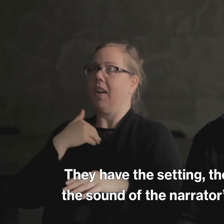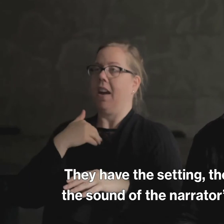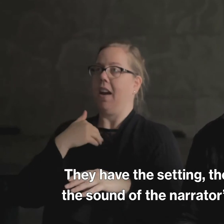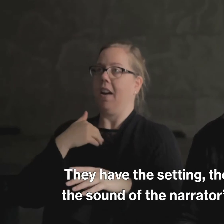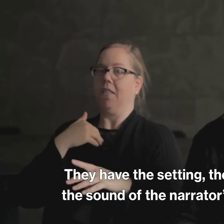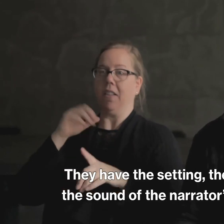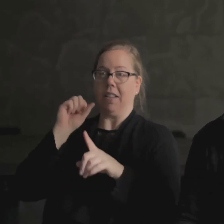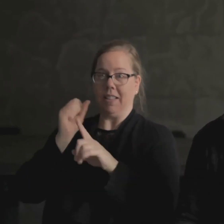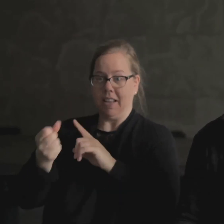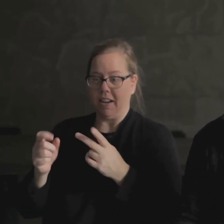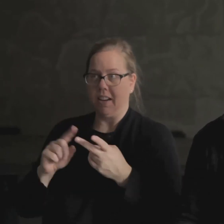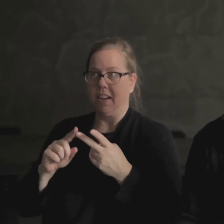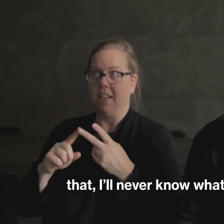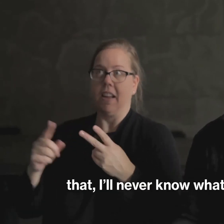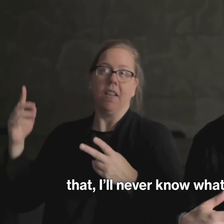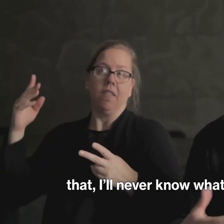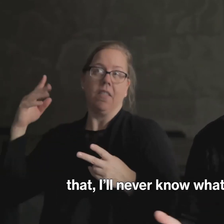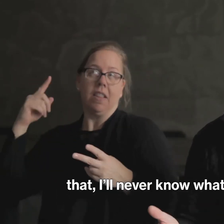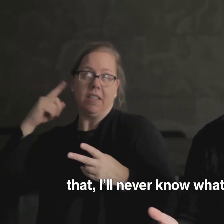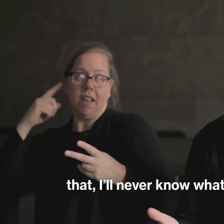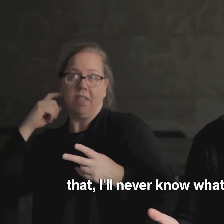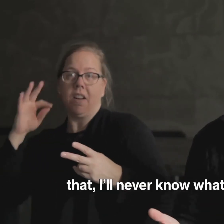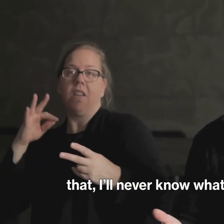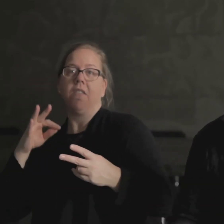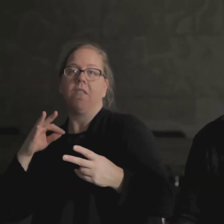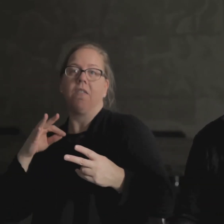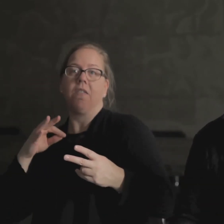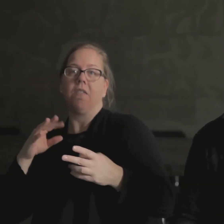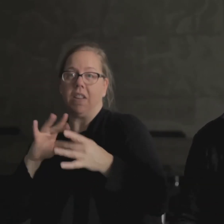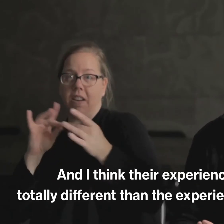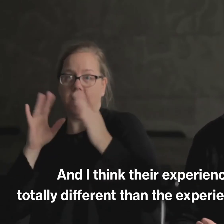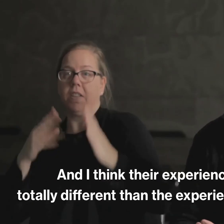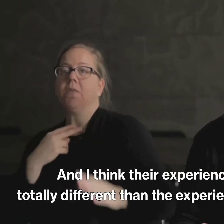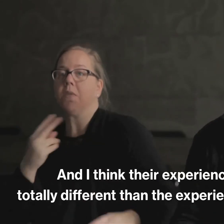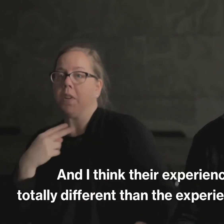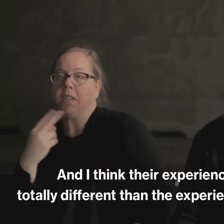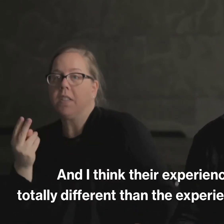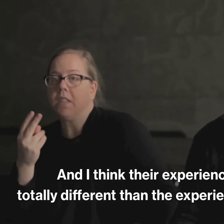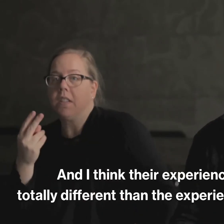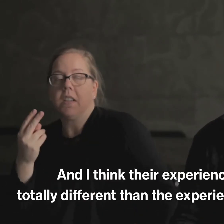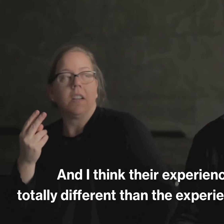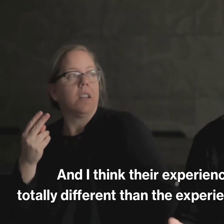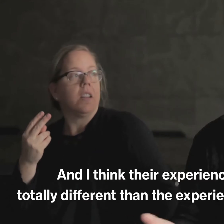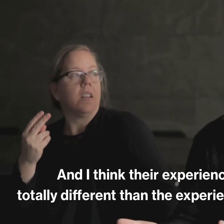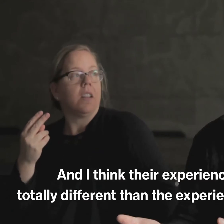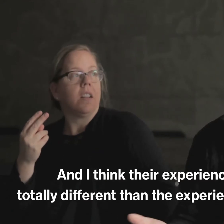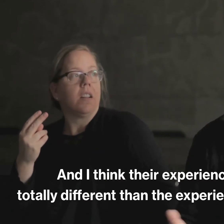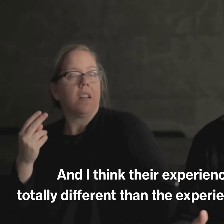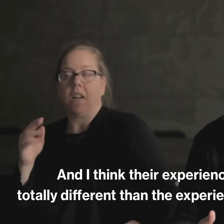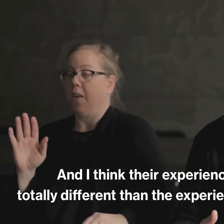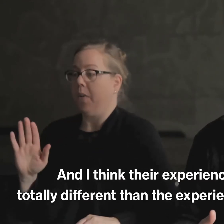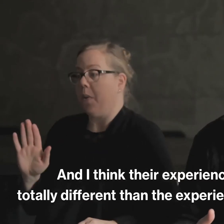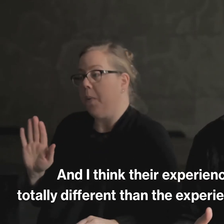narrator's voice that I'll never know what that is. And I think their experiences will